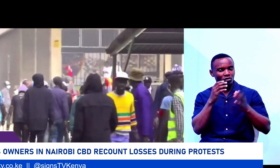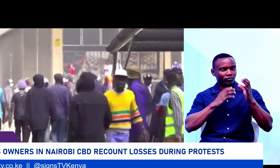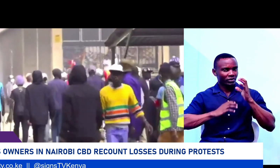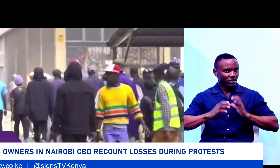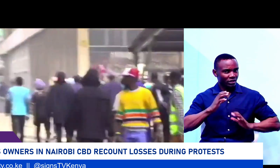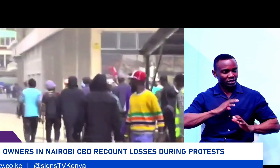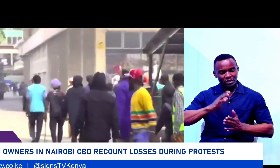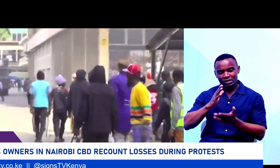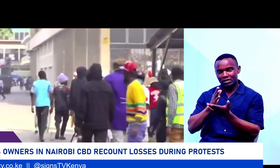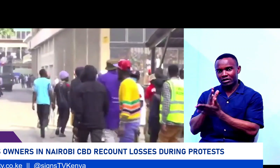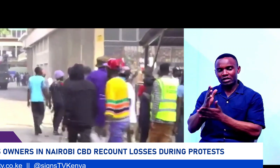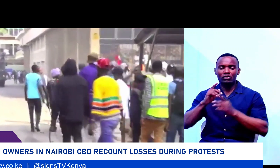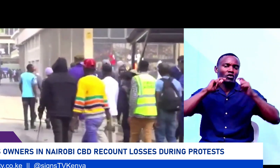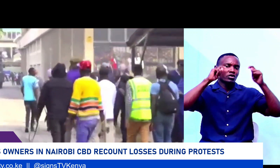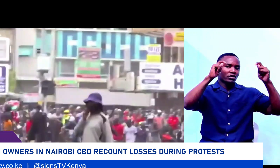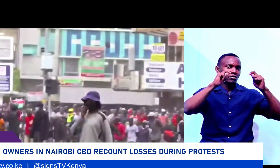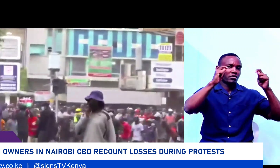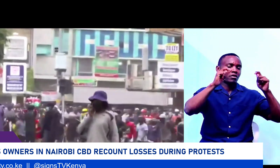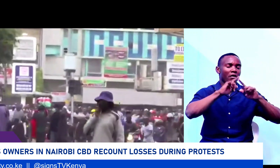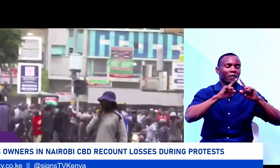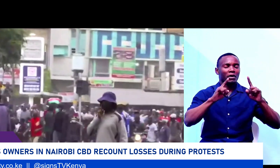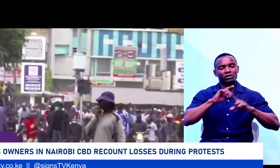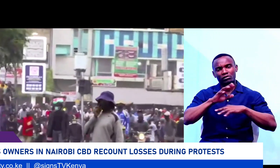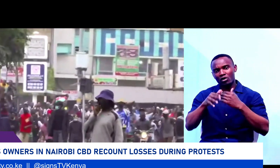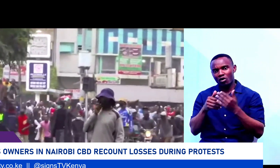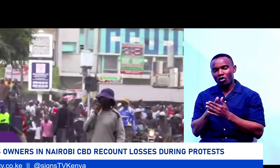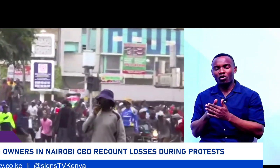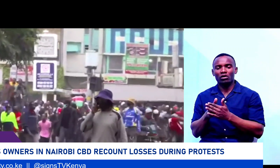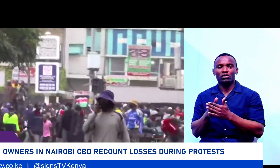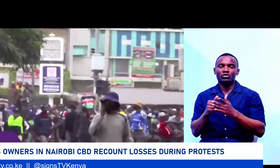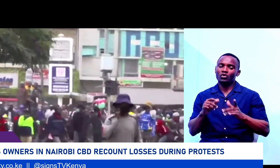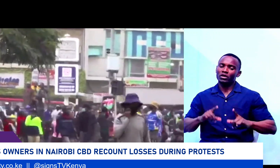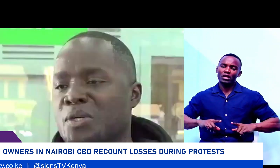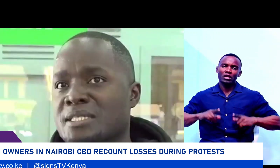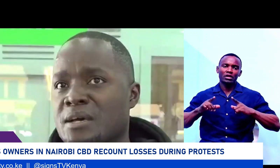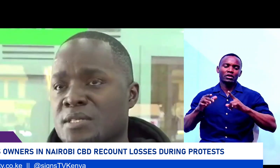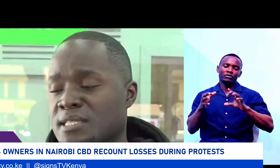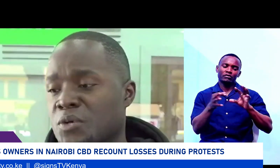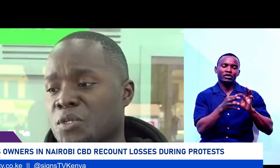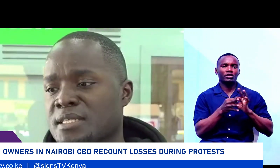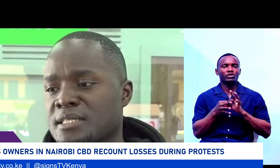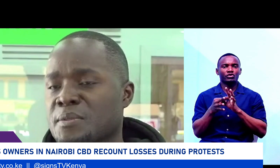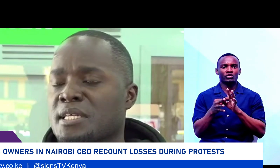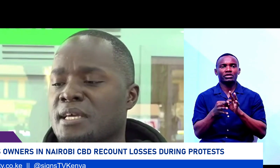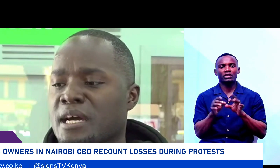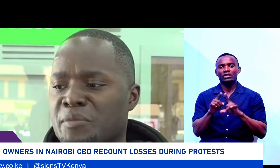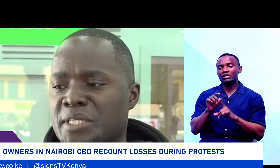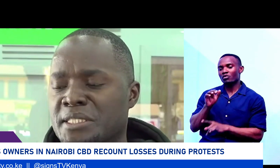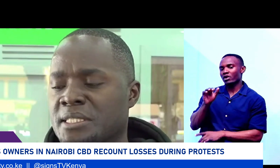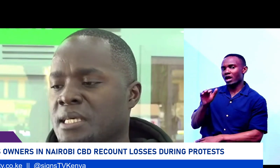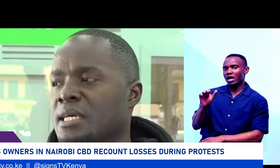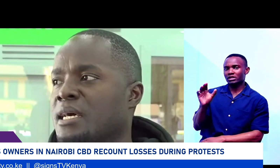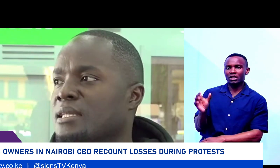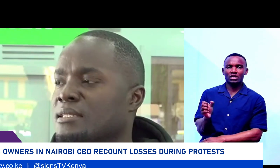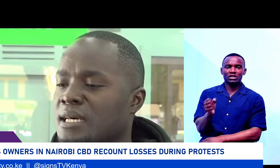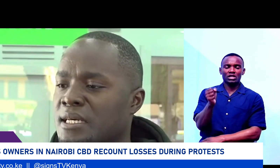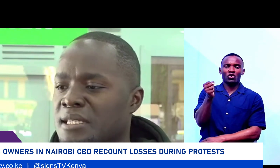demonstrate. Let us all be able to coexist, and we also want to ask our stakeholders, especially the government and the